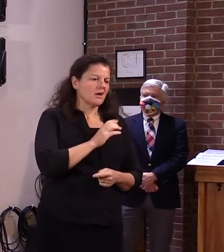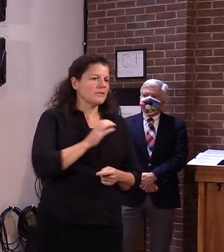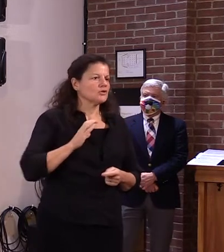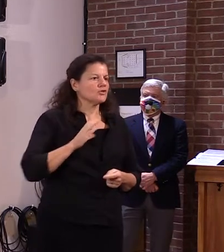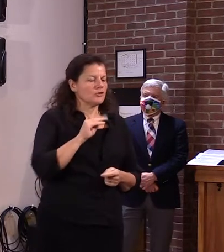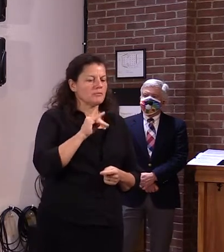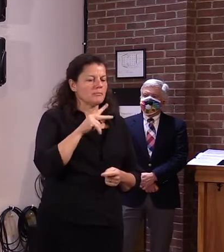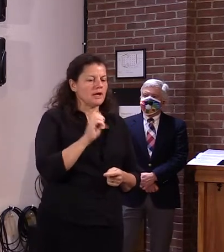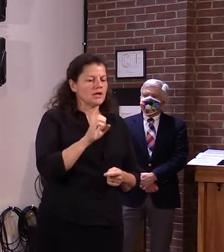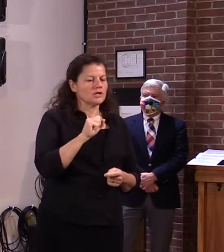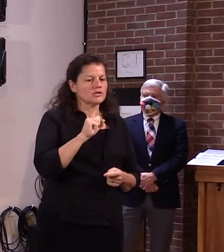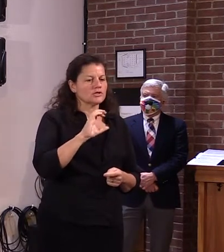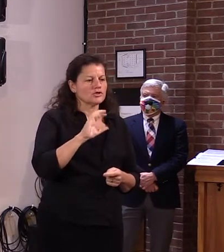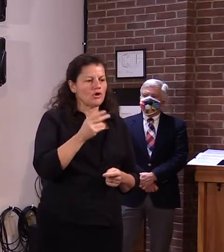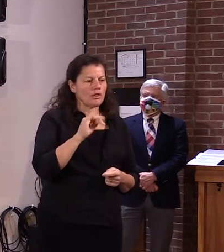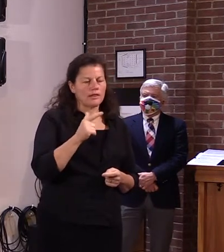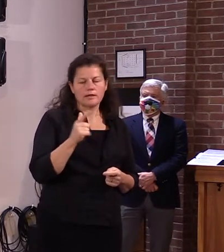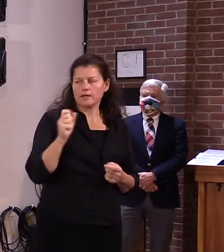date.